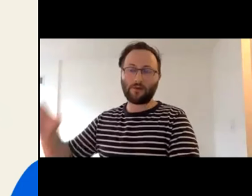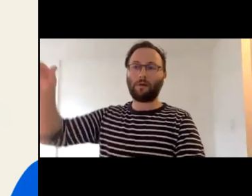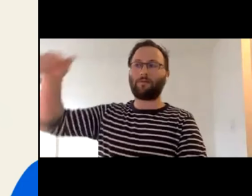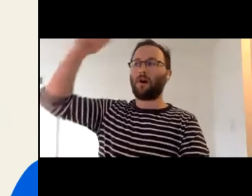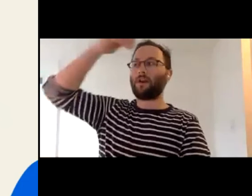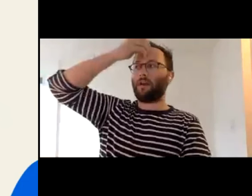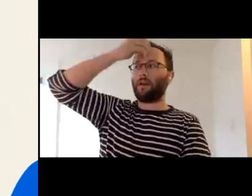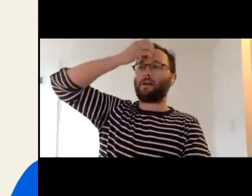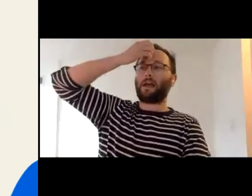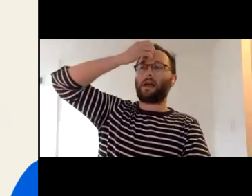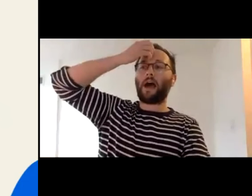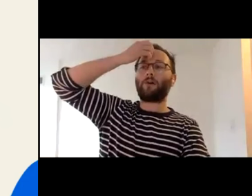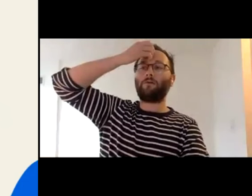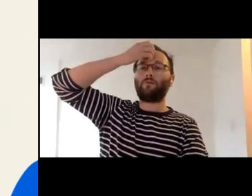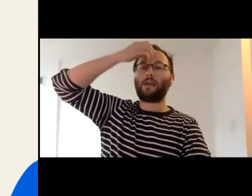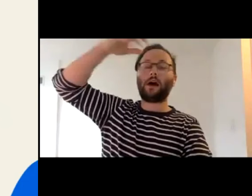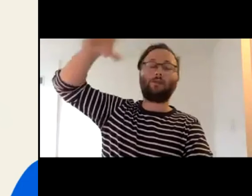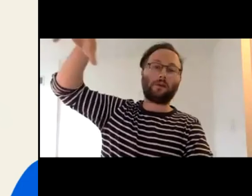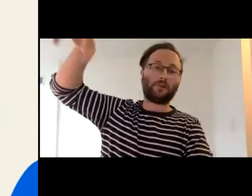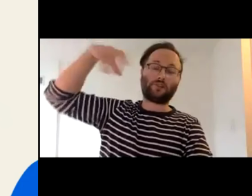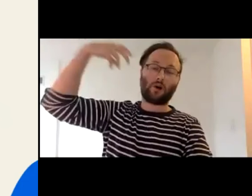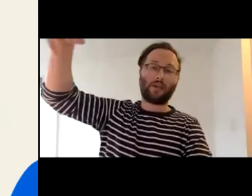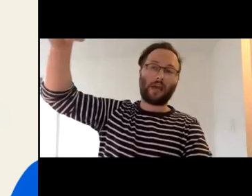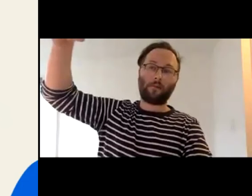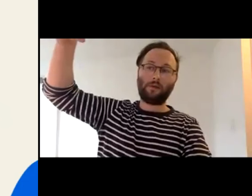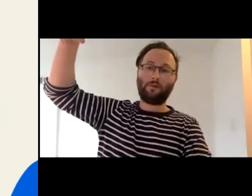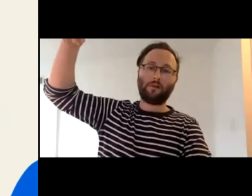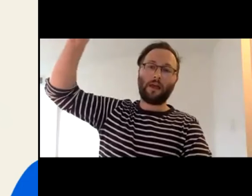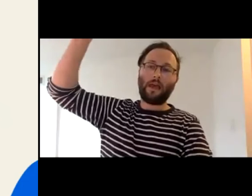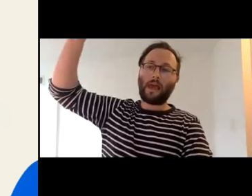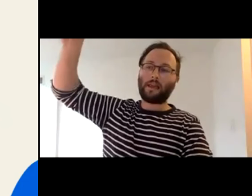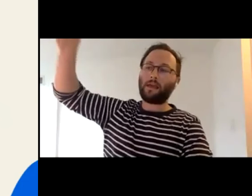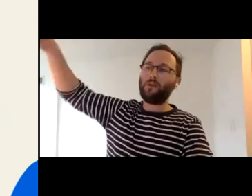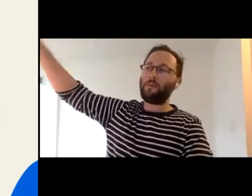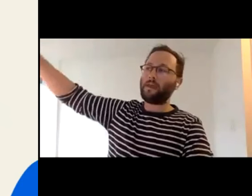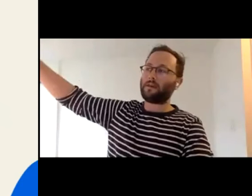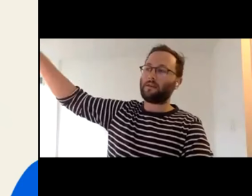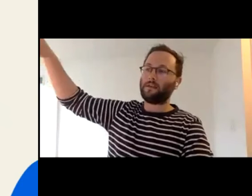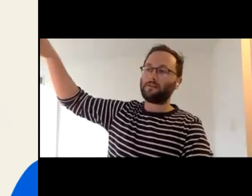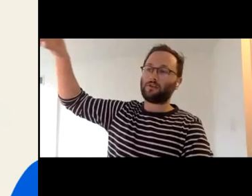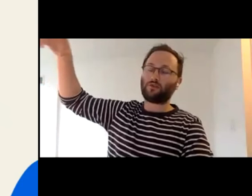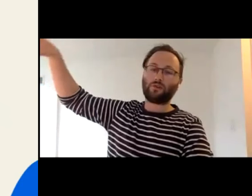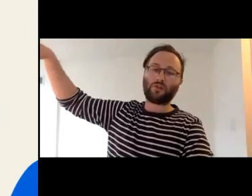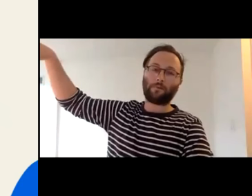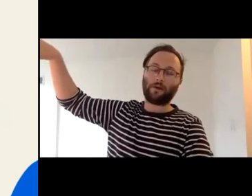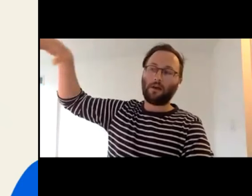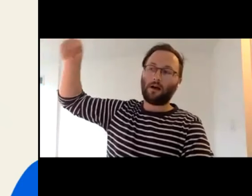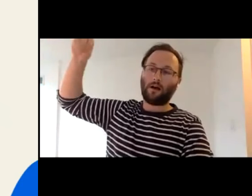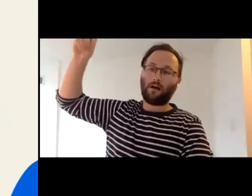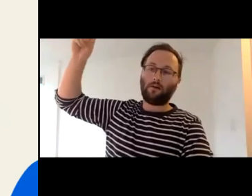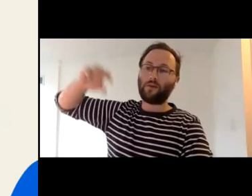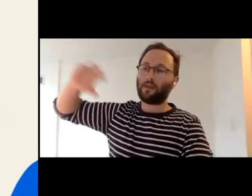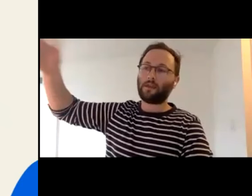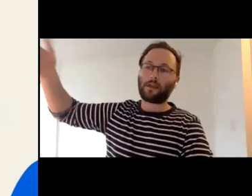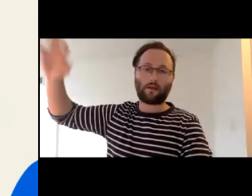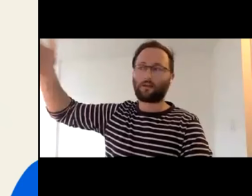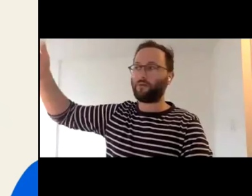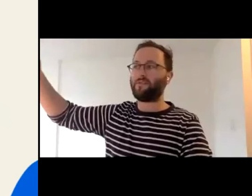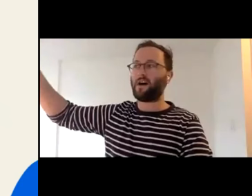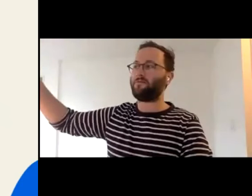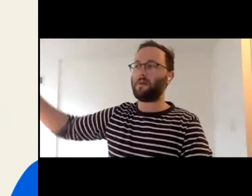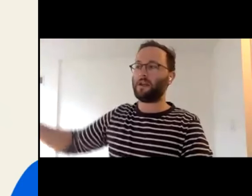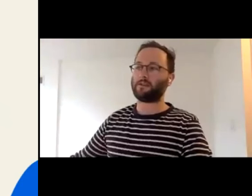doing a bit of an audit of like, how long am I just talking at people? And can we make things switch up within like a